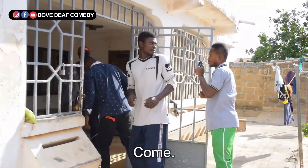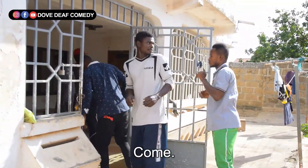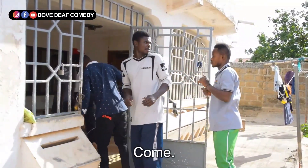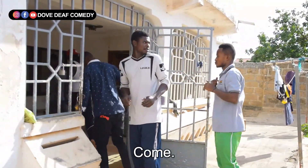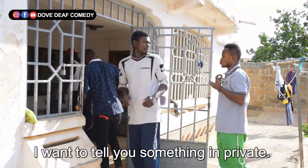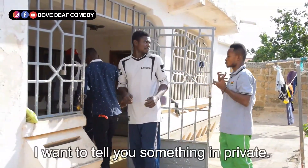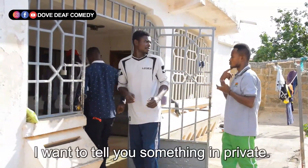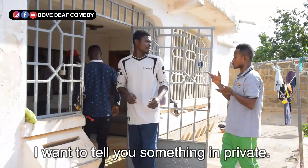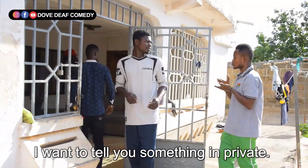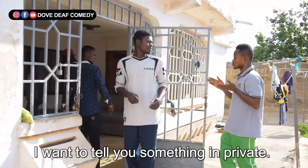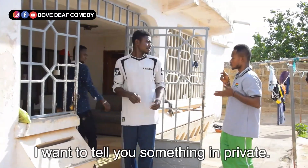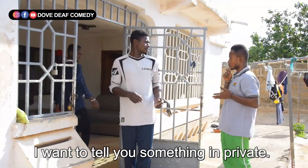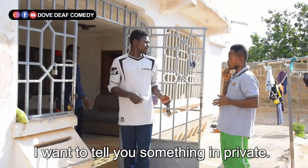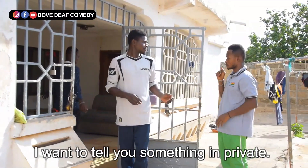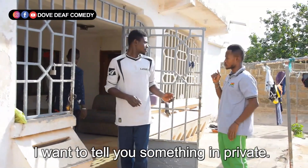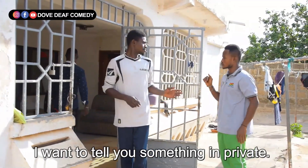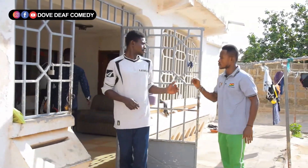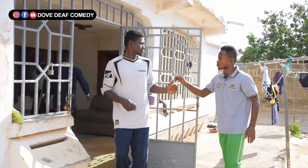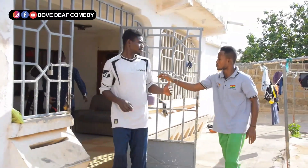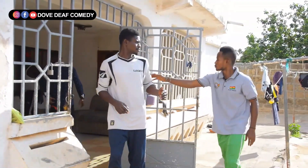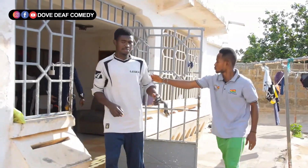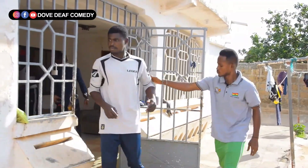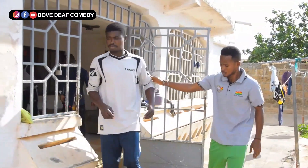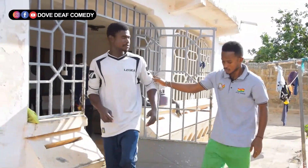Come, I want to tell you something in private.